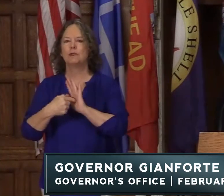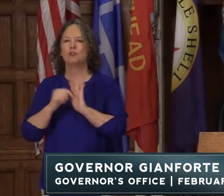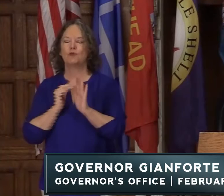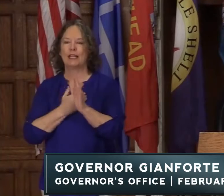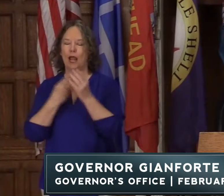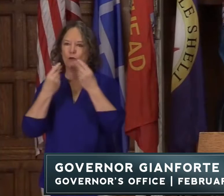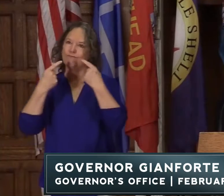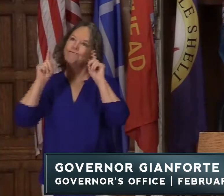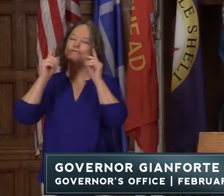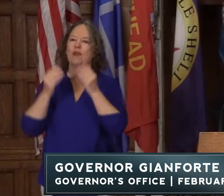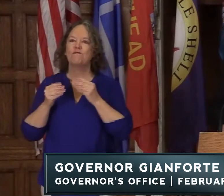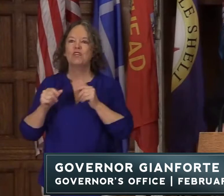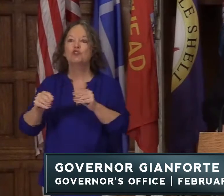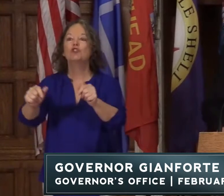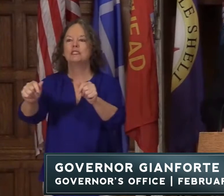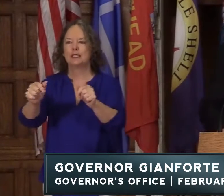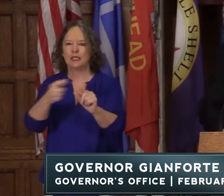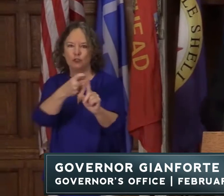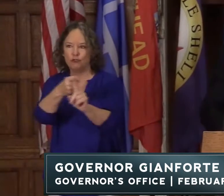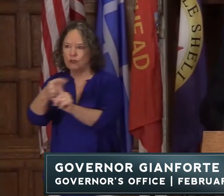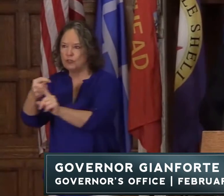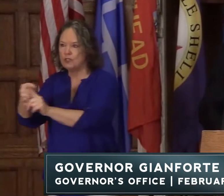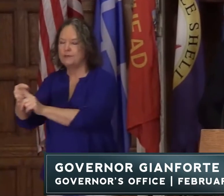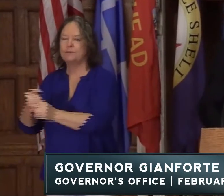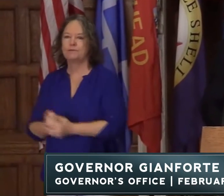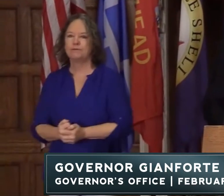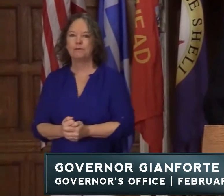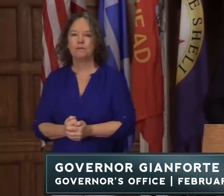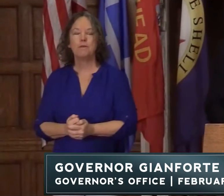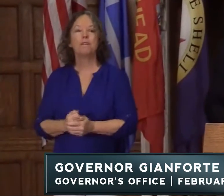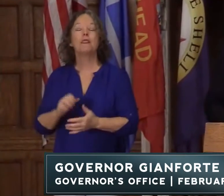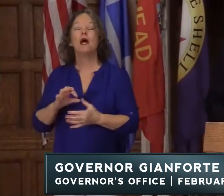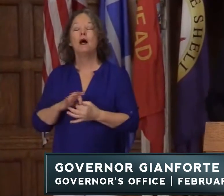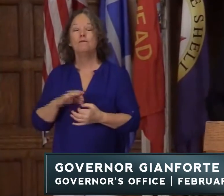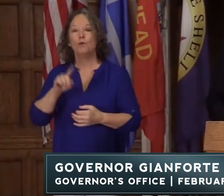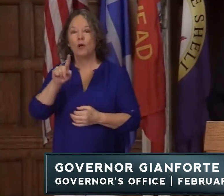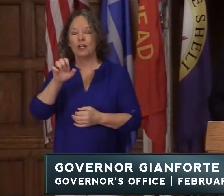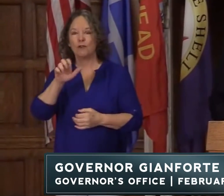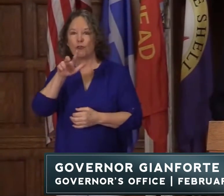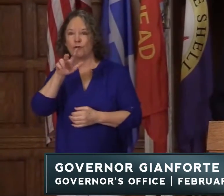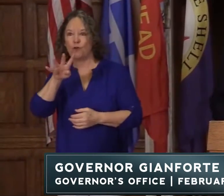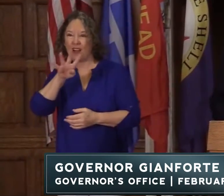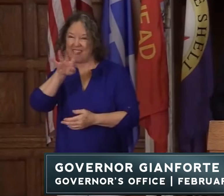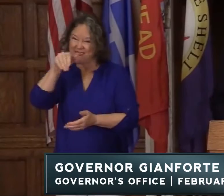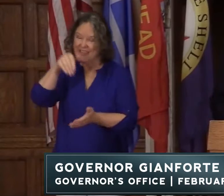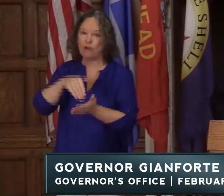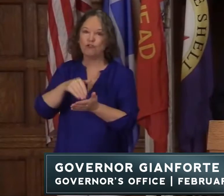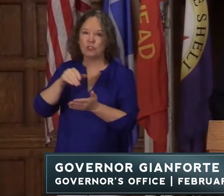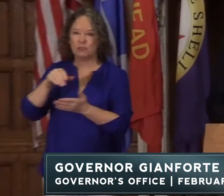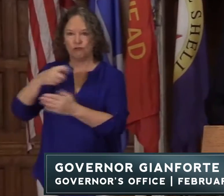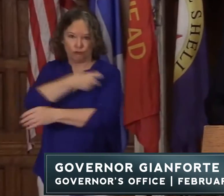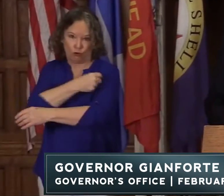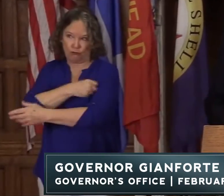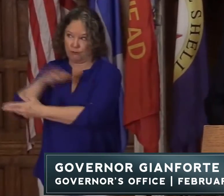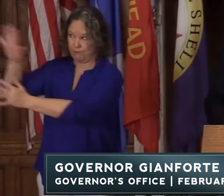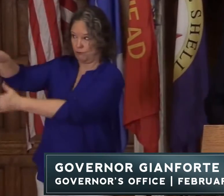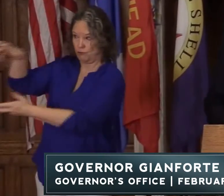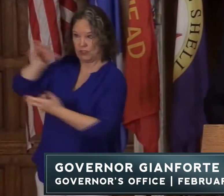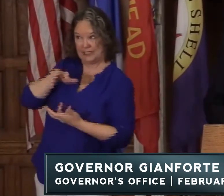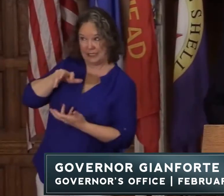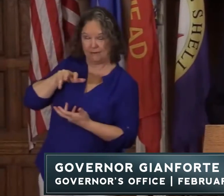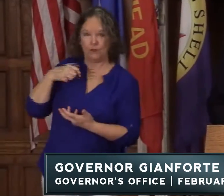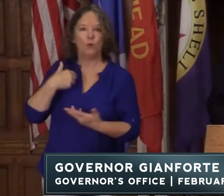efficiency in getting shots into arms. Of the 134,000 doses we've received, we've